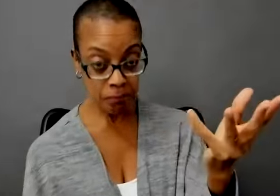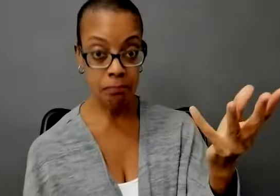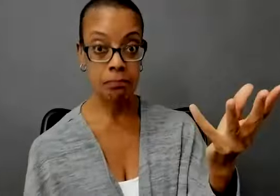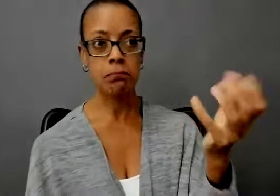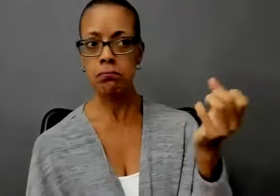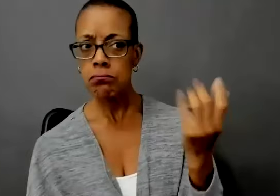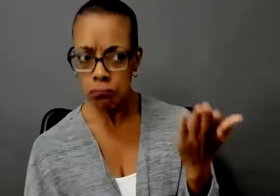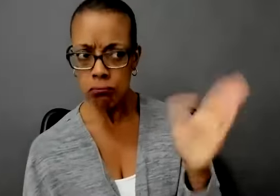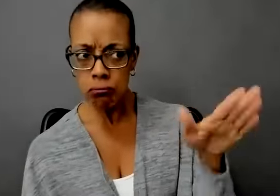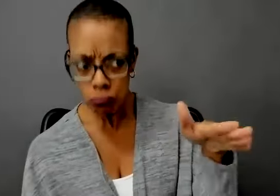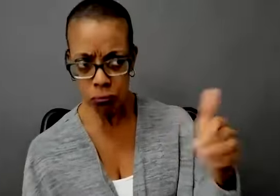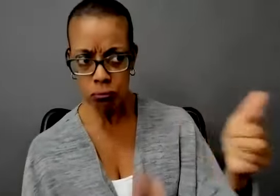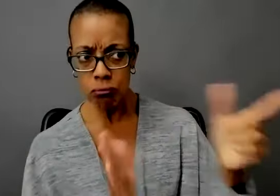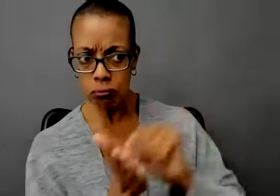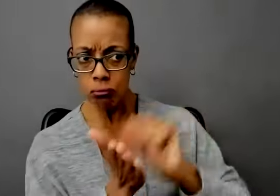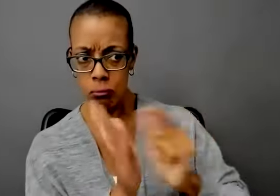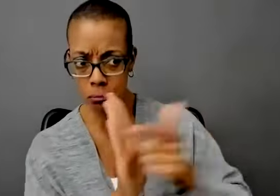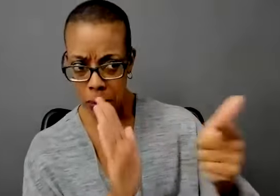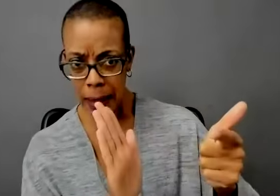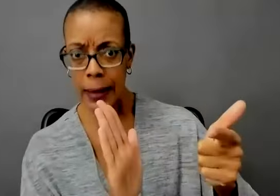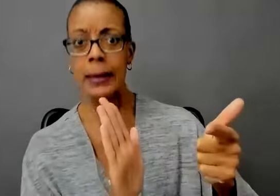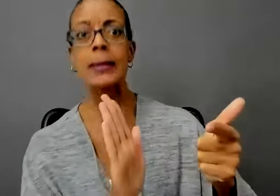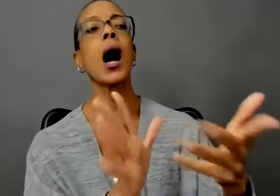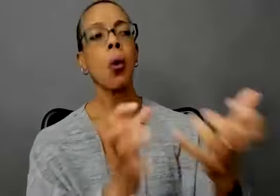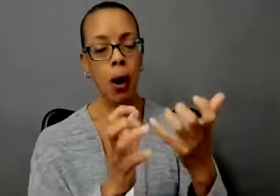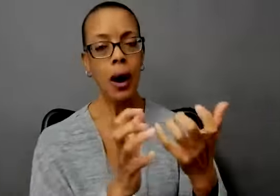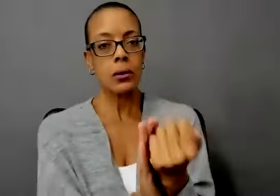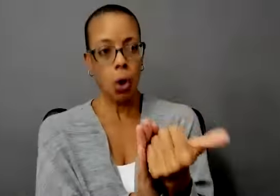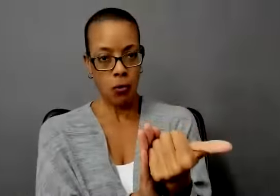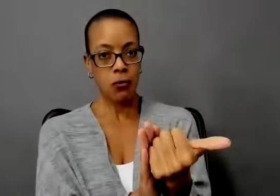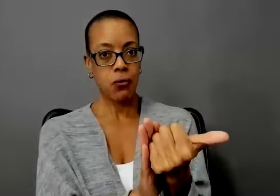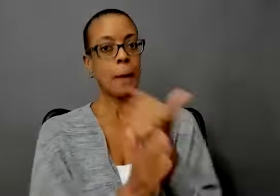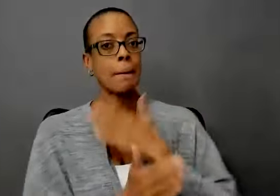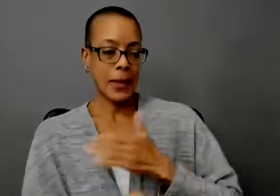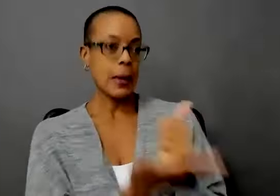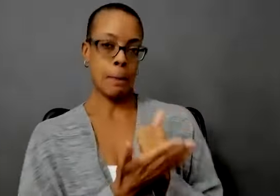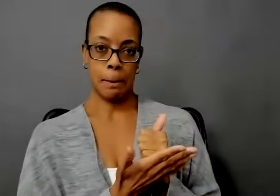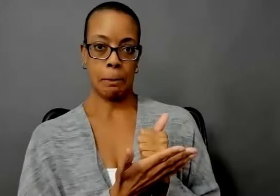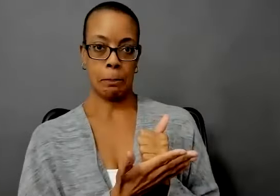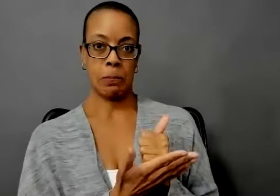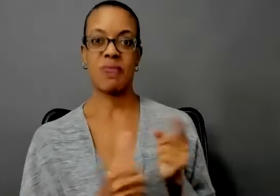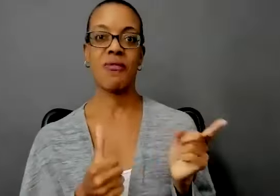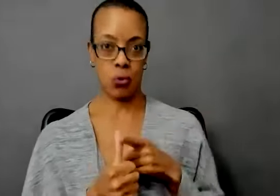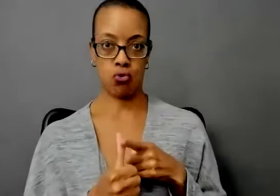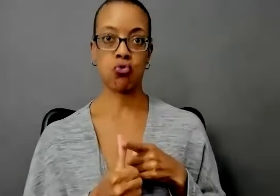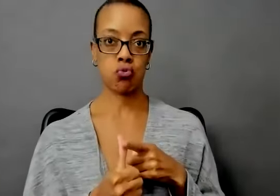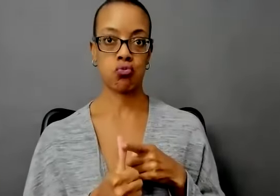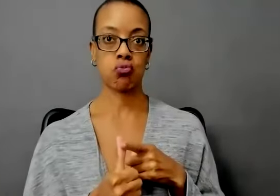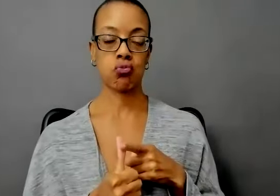publication ban. I want to have it vary or revoked. Please help me do so. So that would be your first step. And then again,